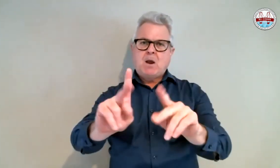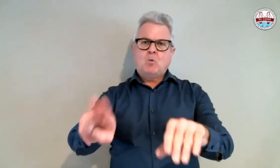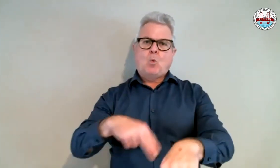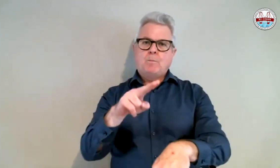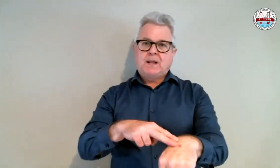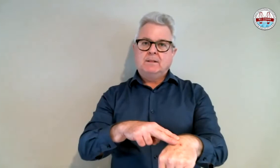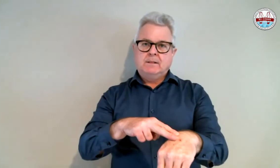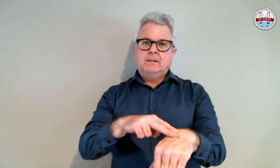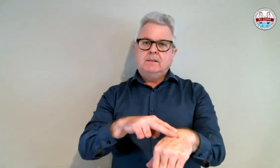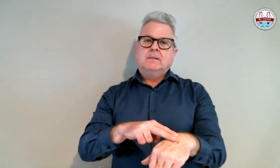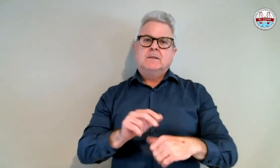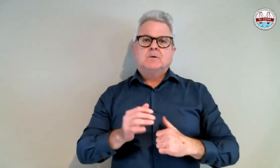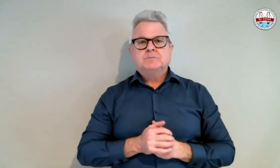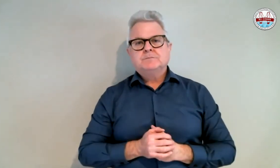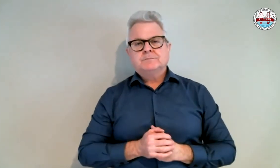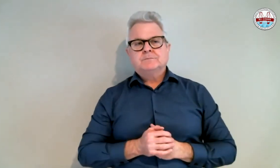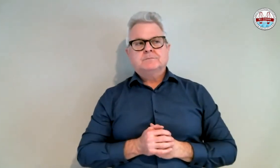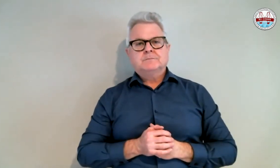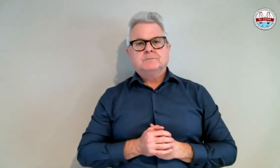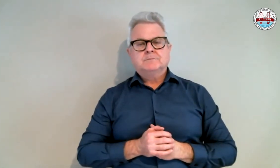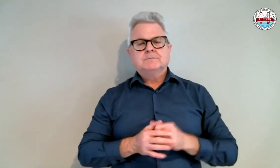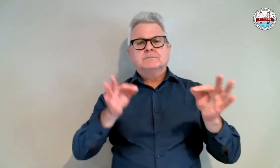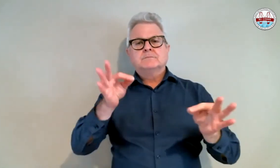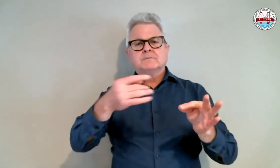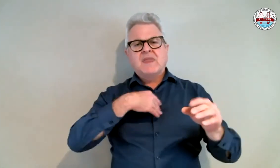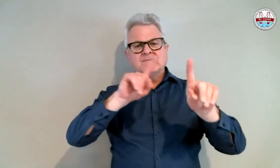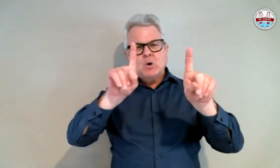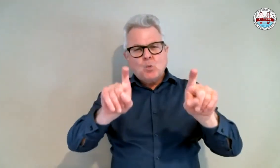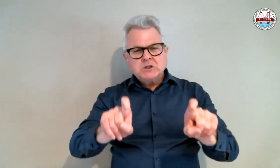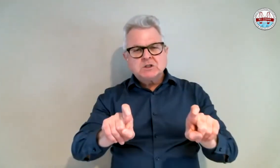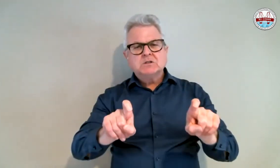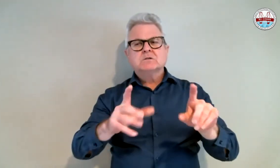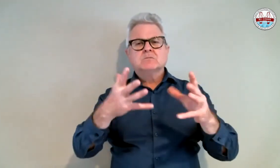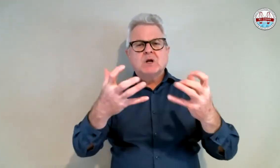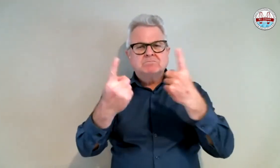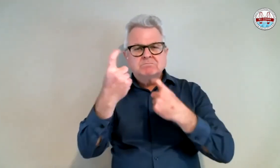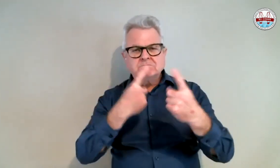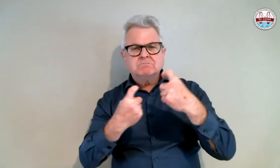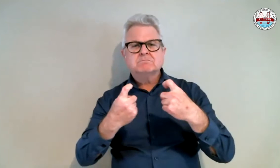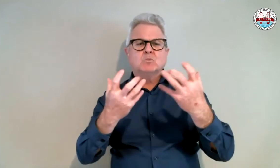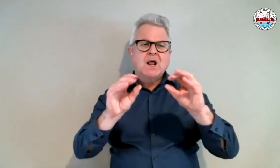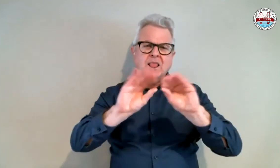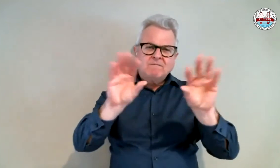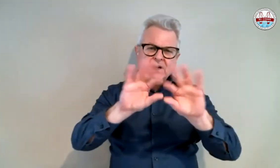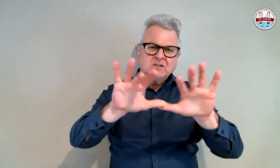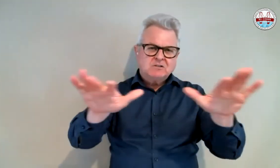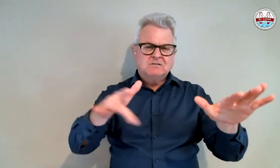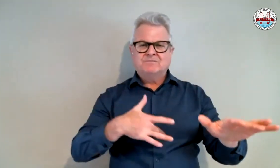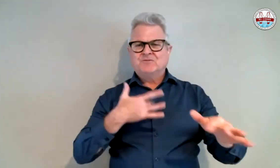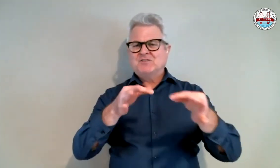in terms of getting it under control so we can get back to close to living as normal as possible. If you have any questions and you